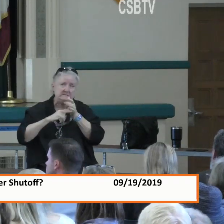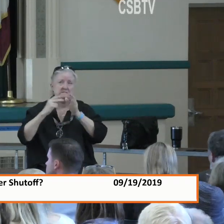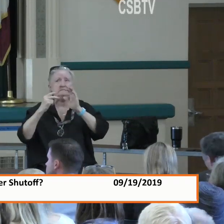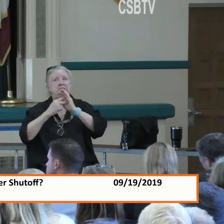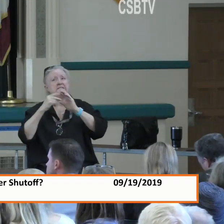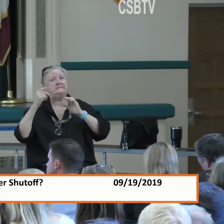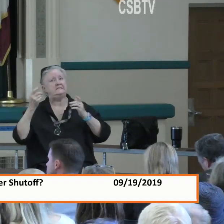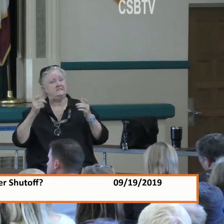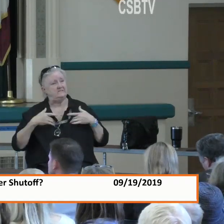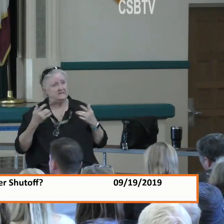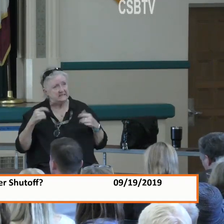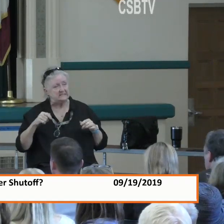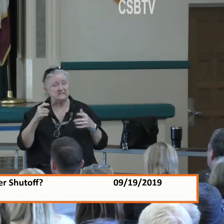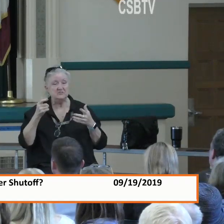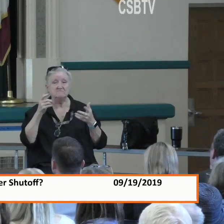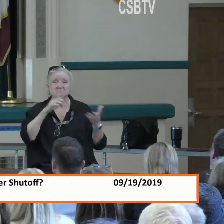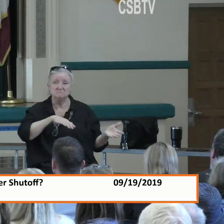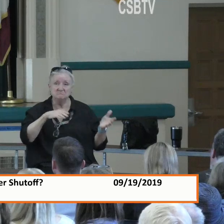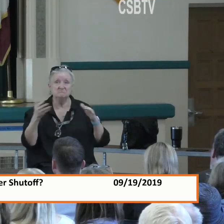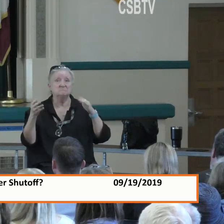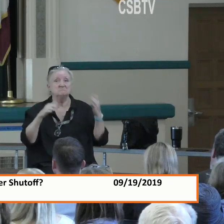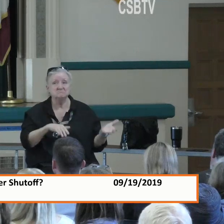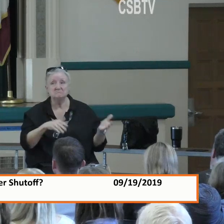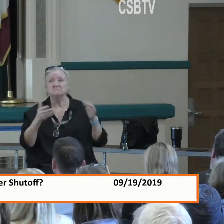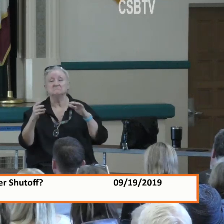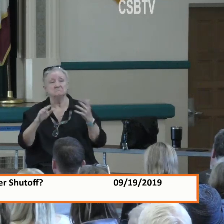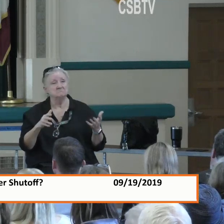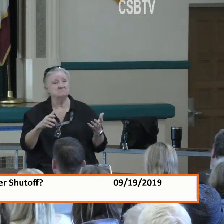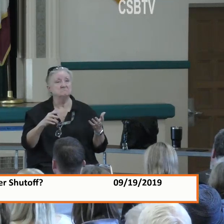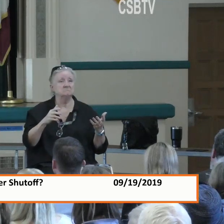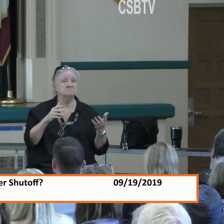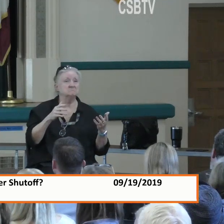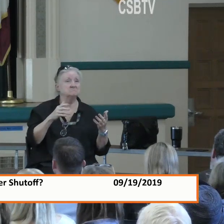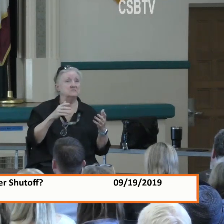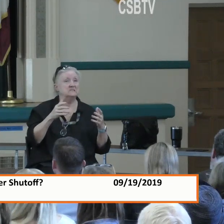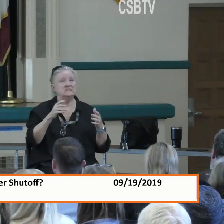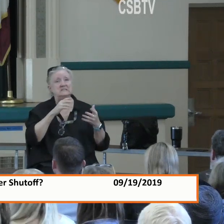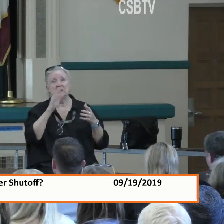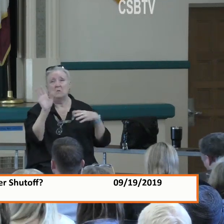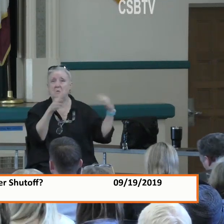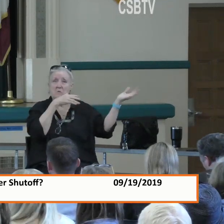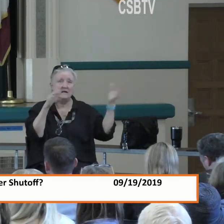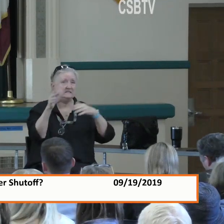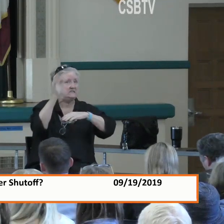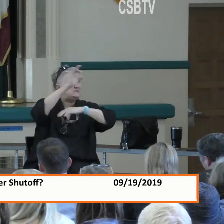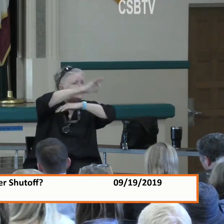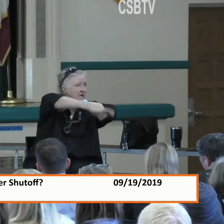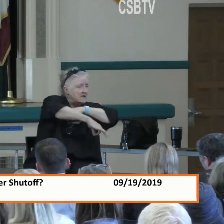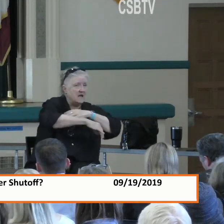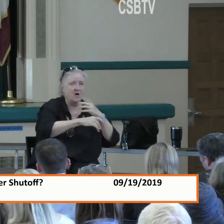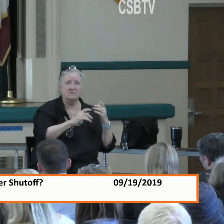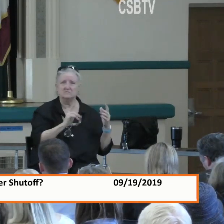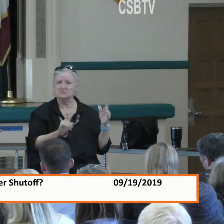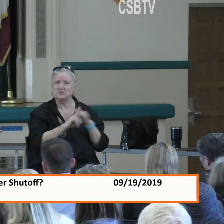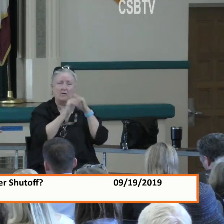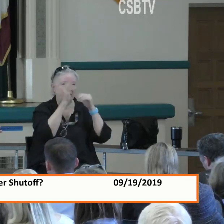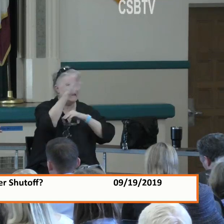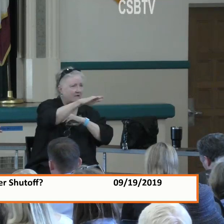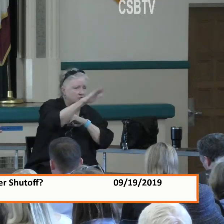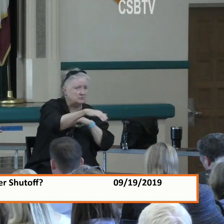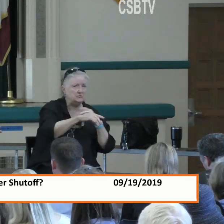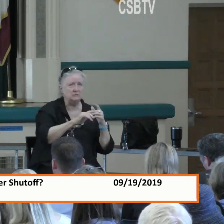this are intermittent, i.e., sundowner winds usually come up in the afternoon. They